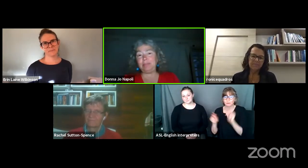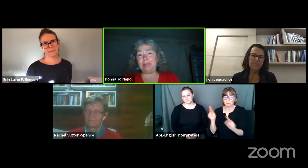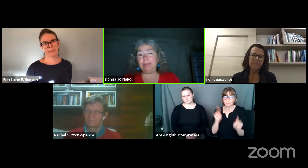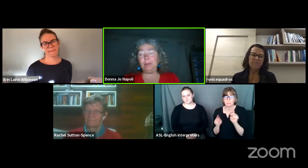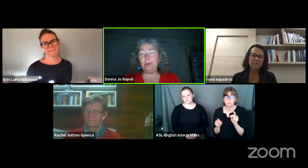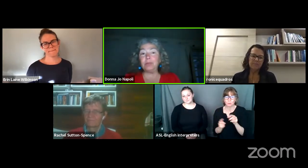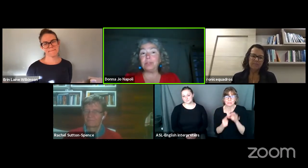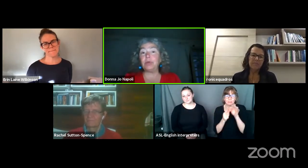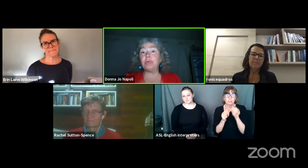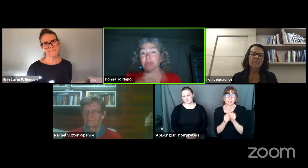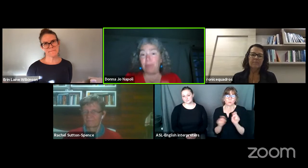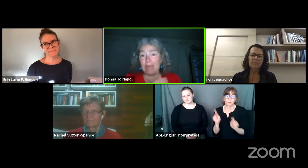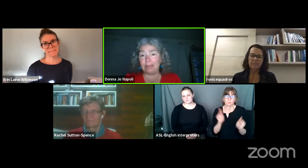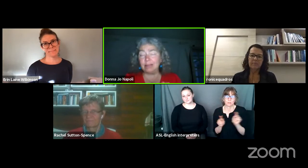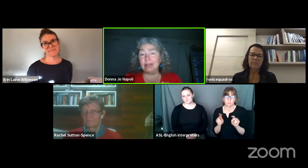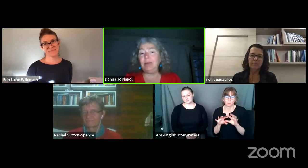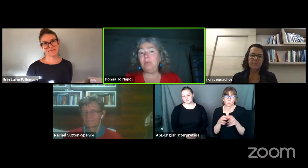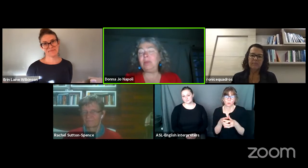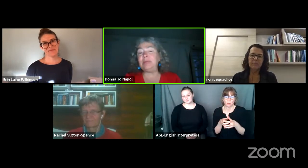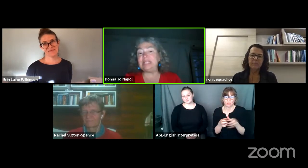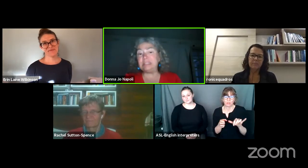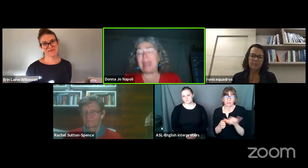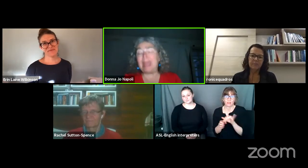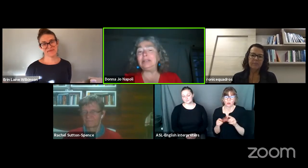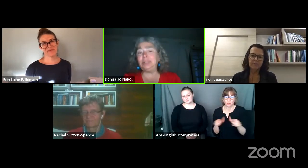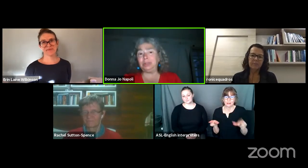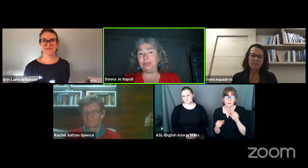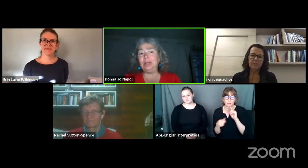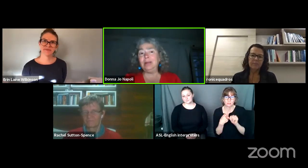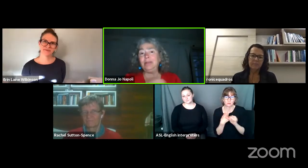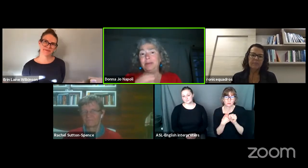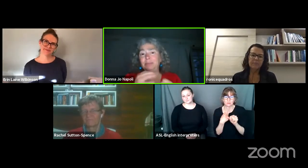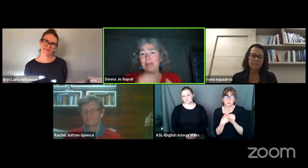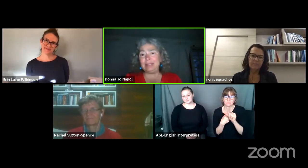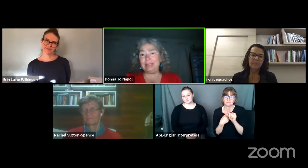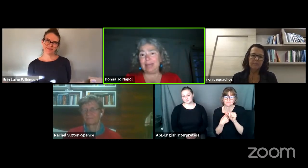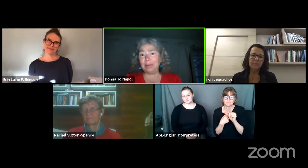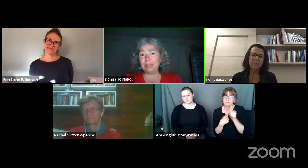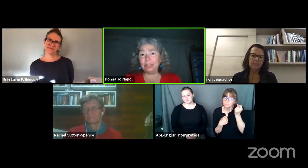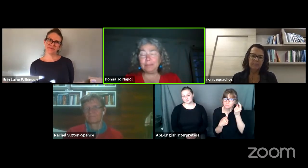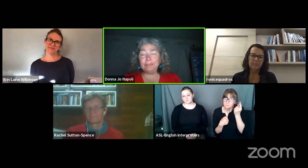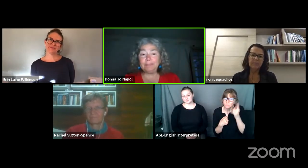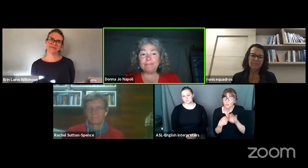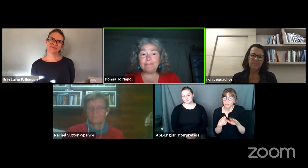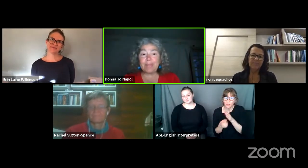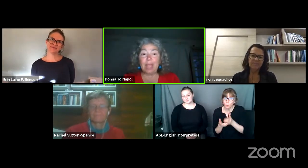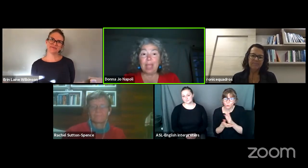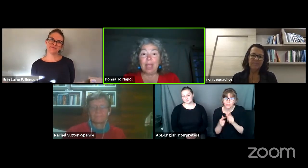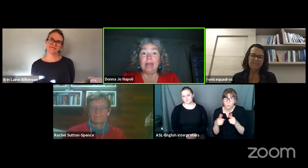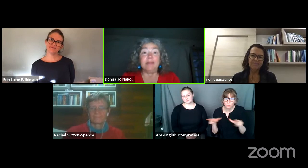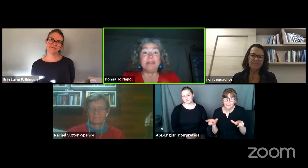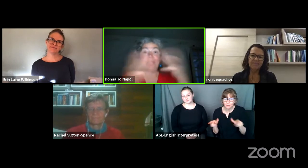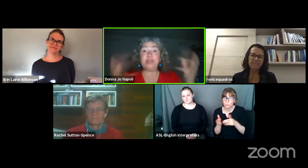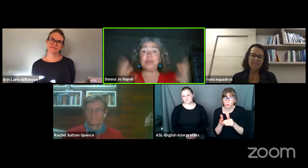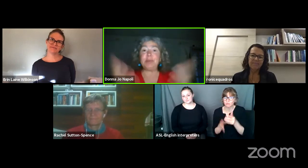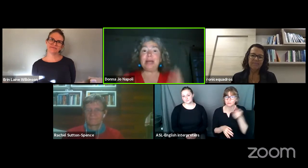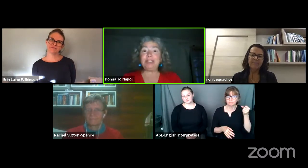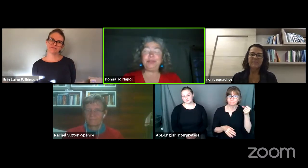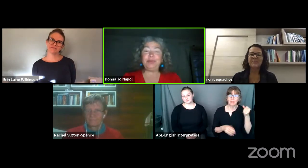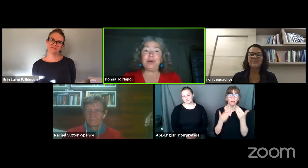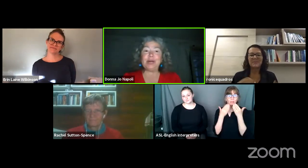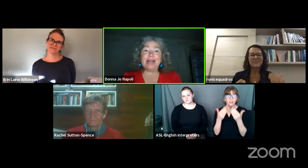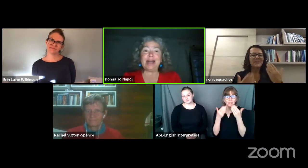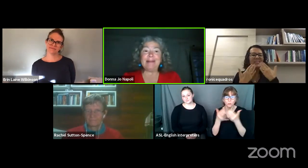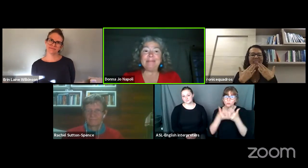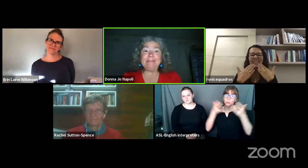especially with people who are so threatened with respect to their right to language. Thank you so